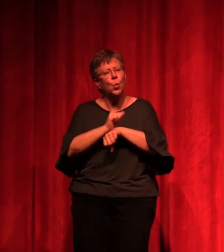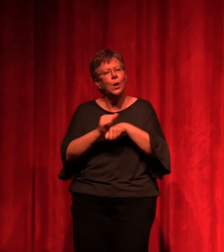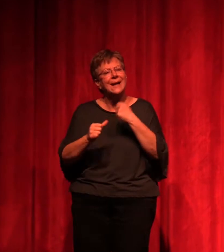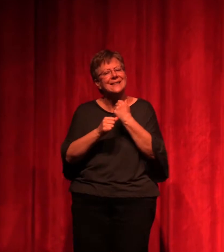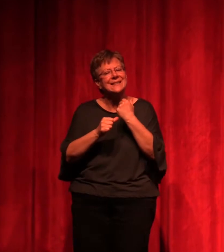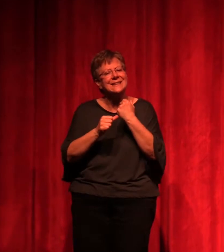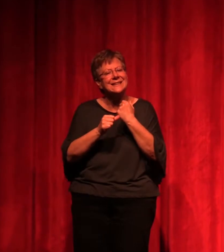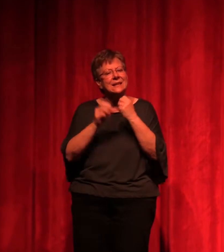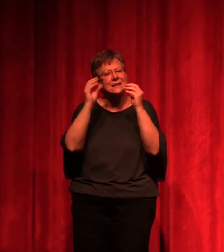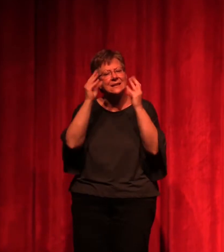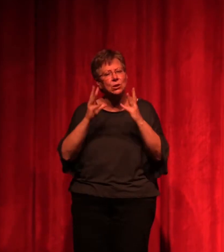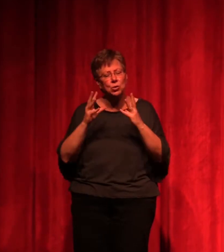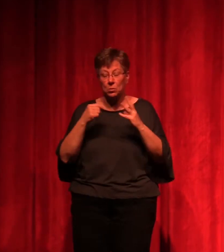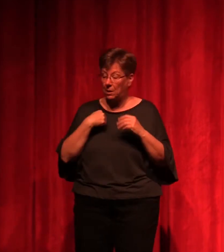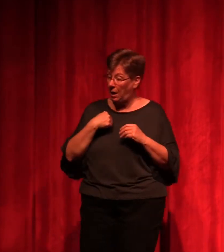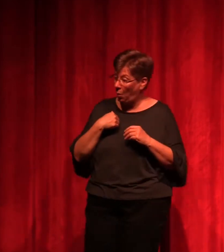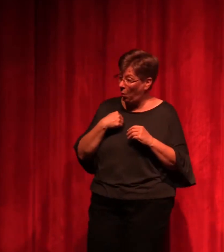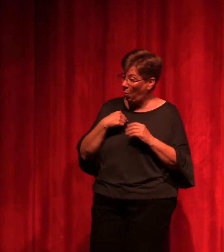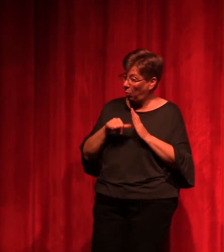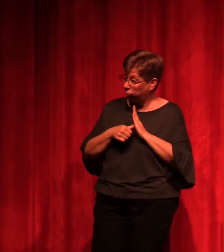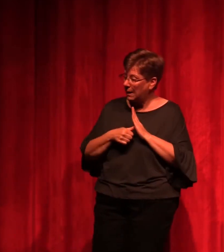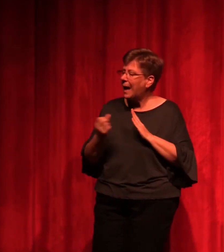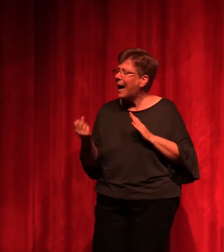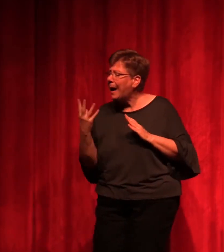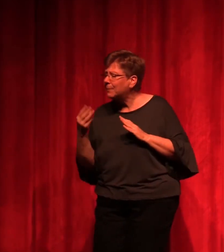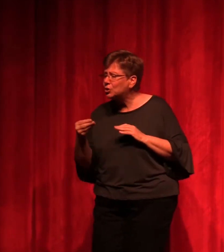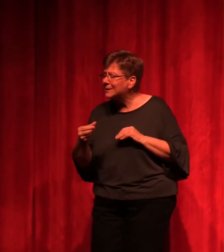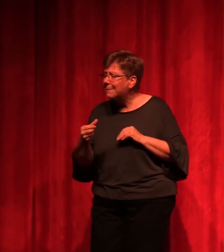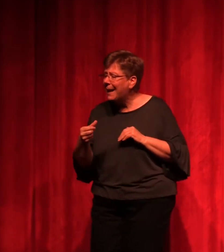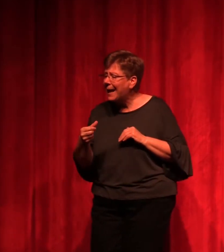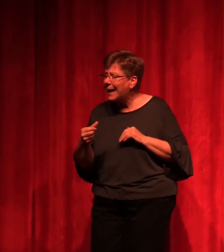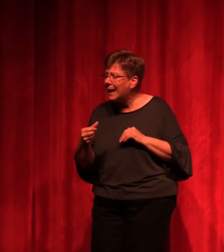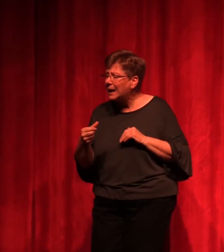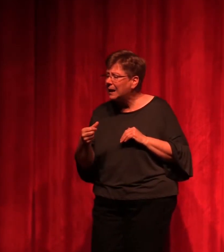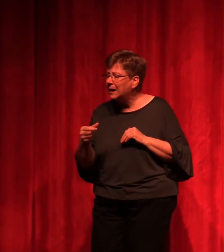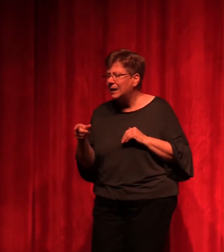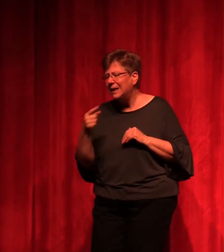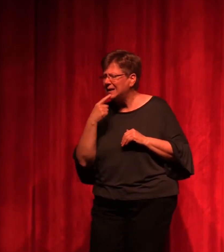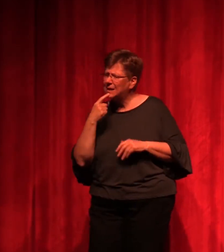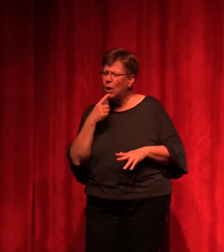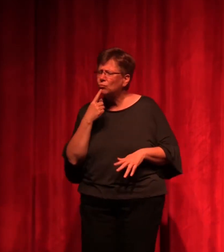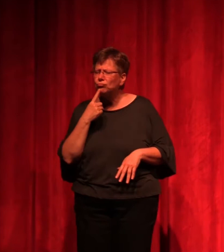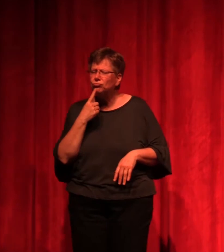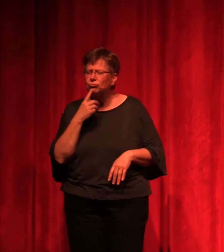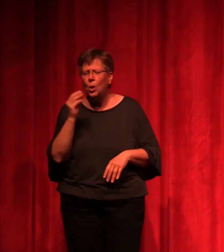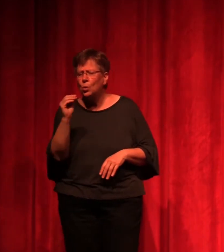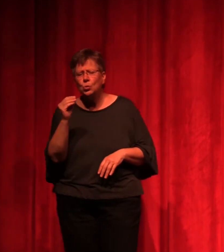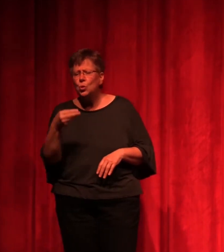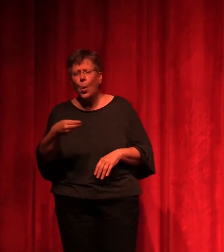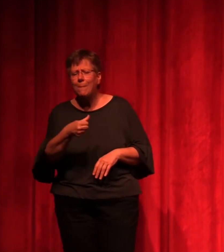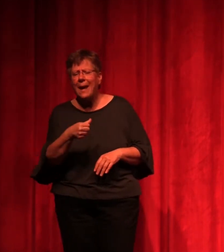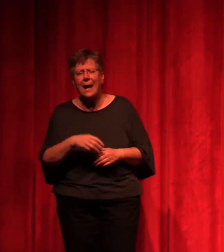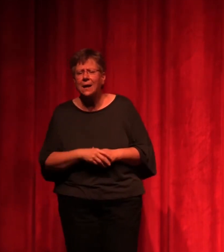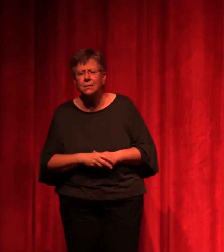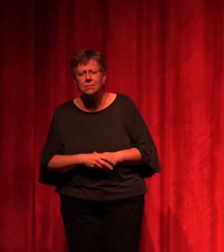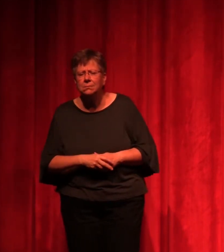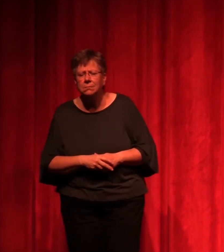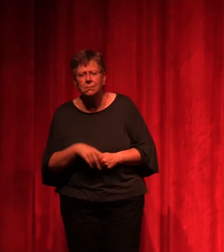instructor. And I said, wow, that sounds pretty good. How much does it pay? And he said, well, it's more an honorary thing. You know, you get some more